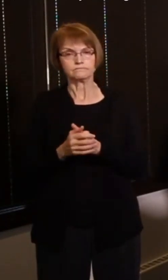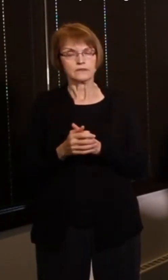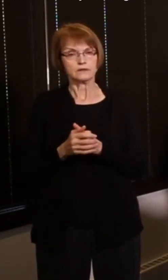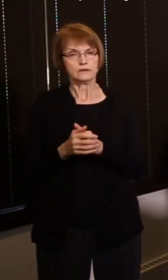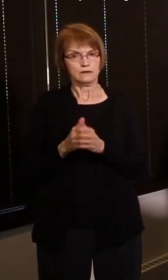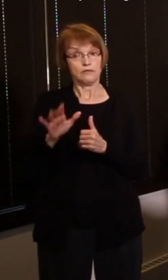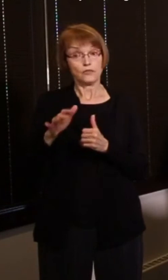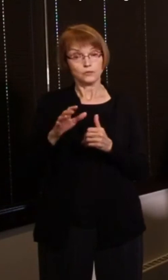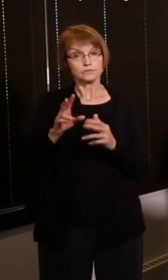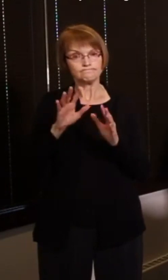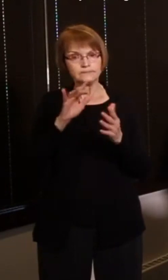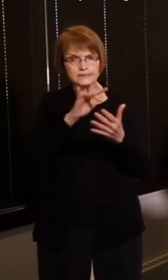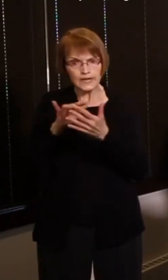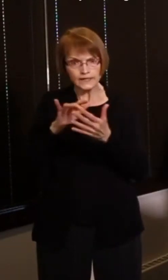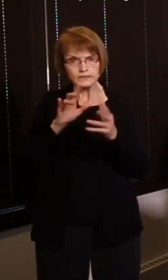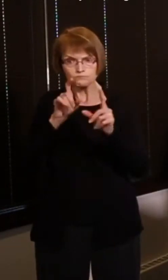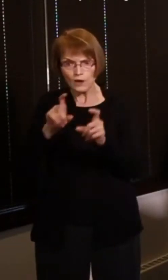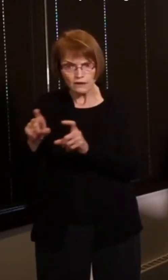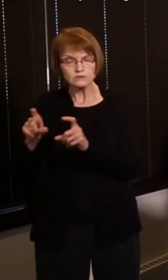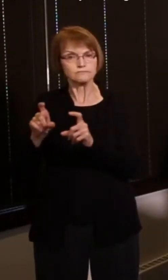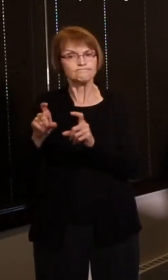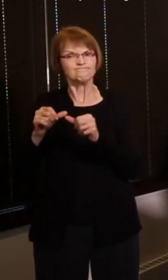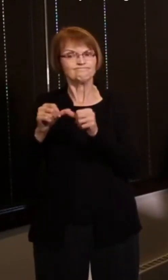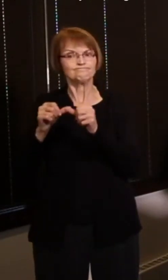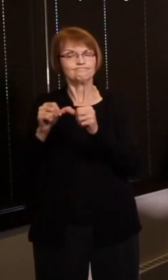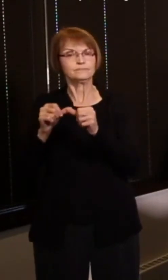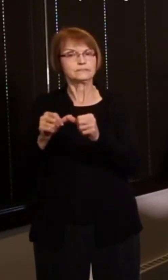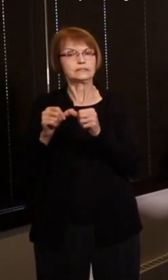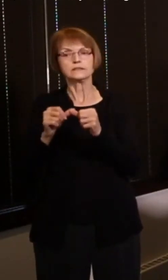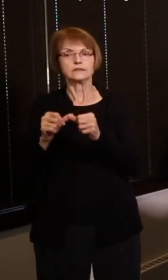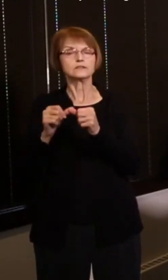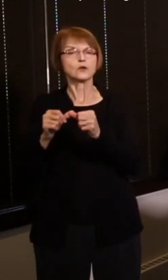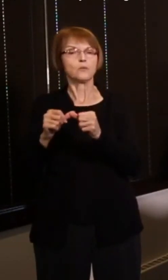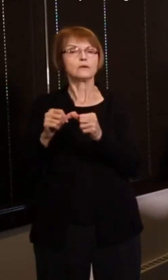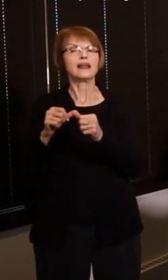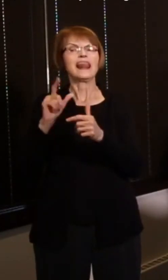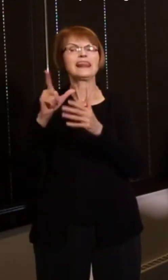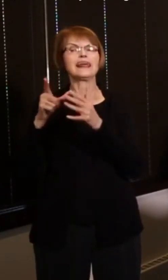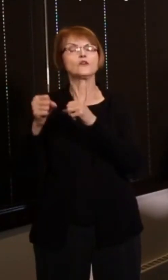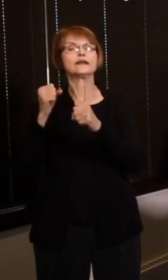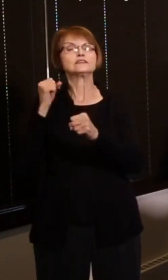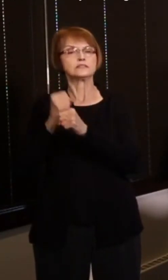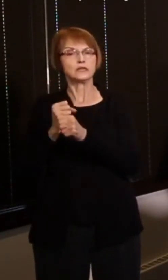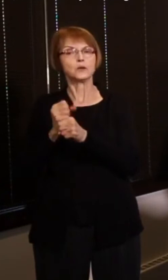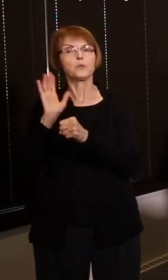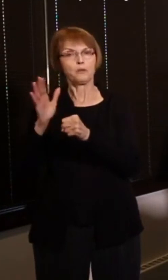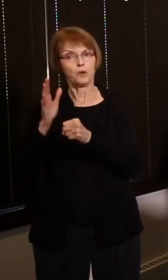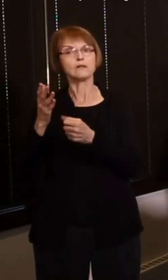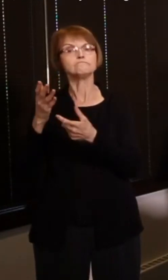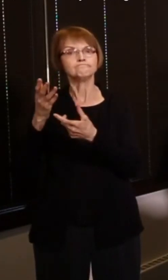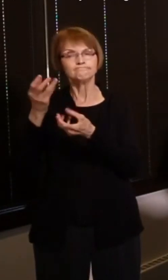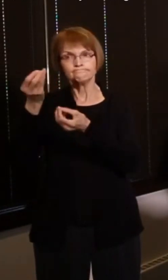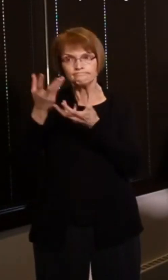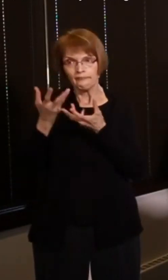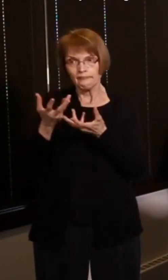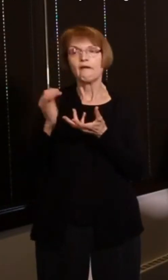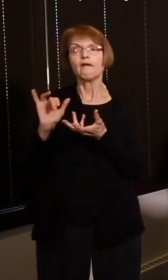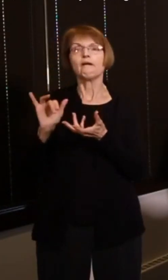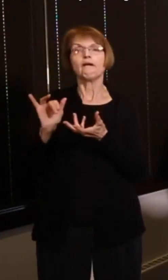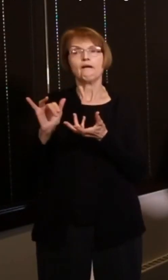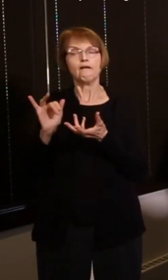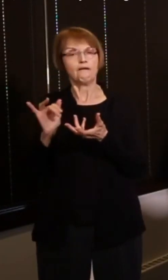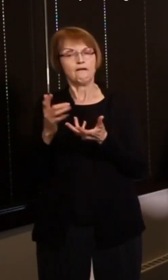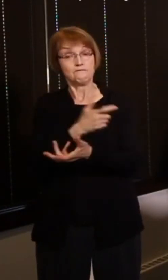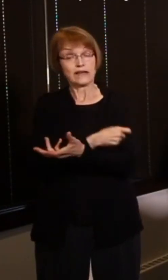are ongoing right now, so we won't expect results till later on in the year, with the expectation that vaccines for those